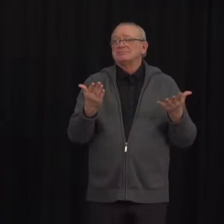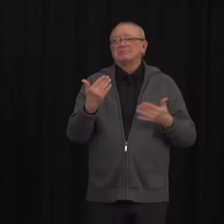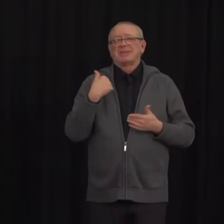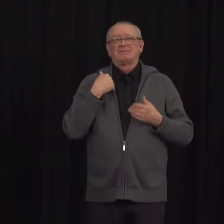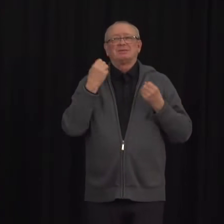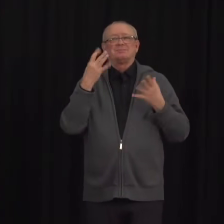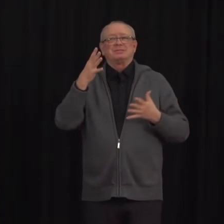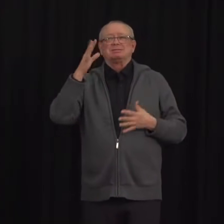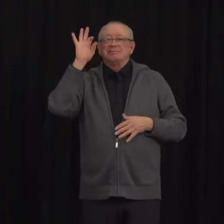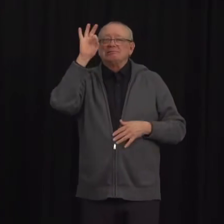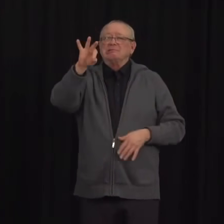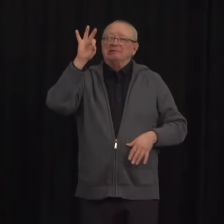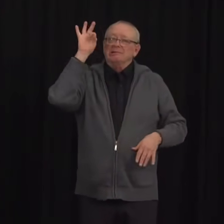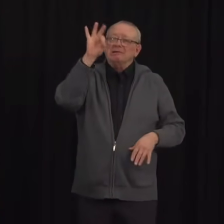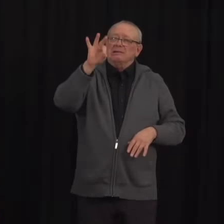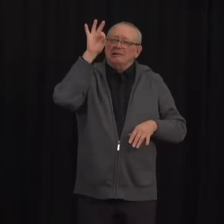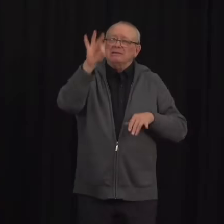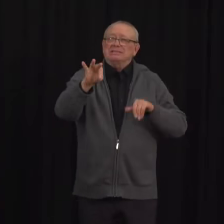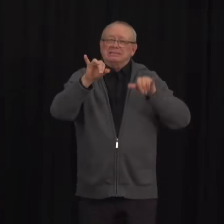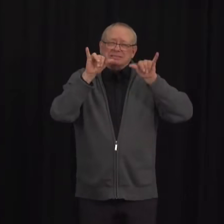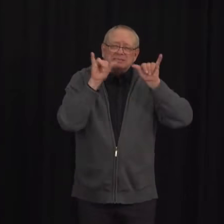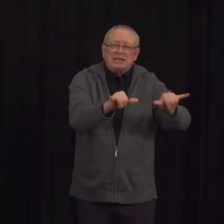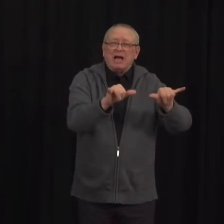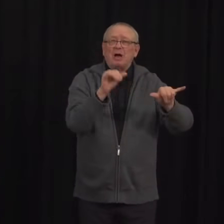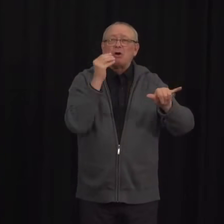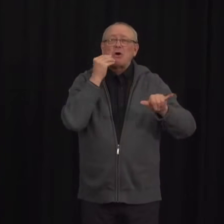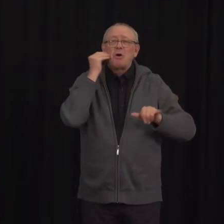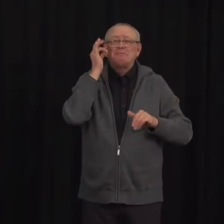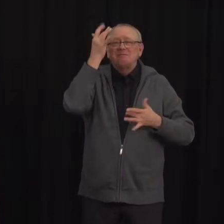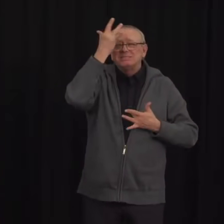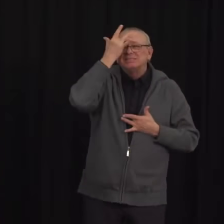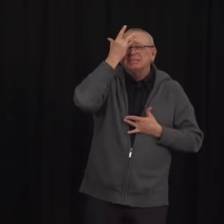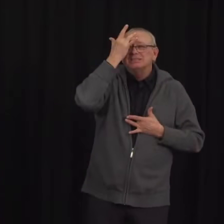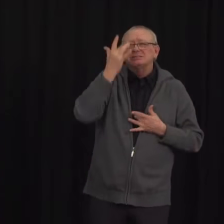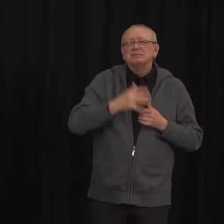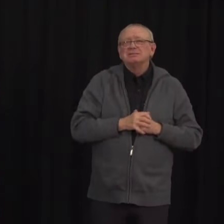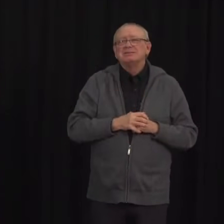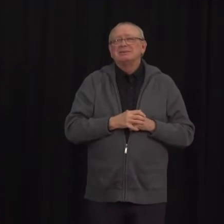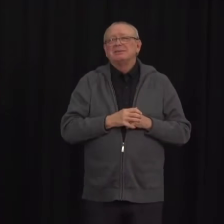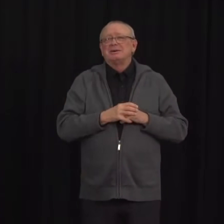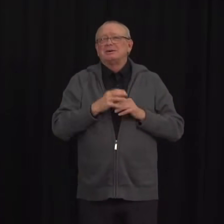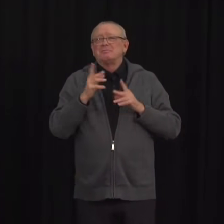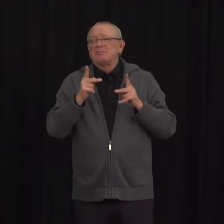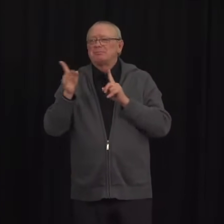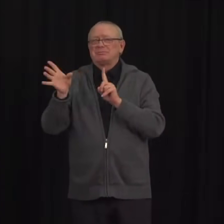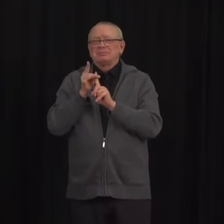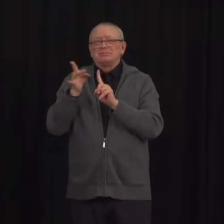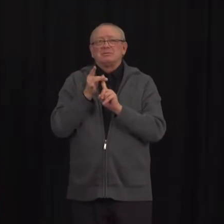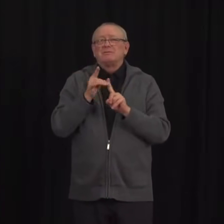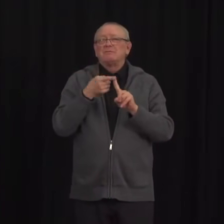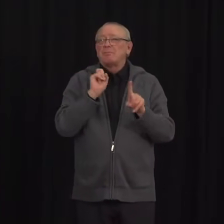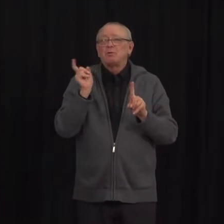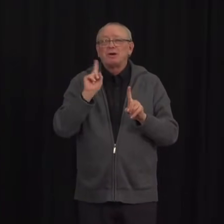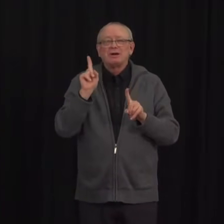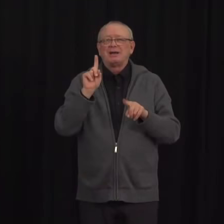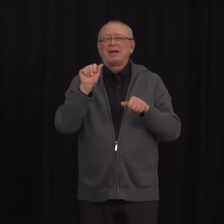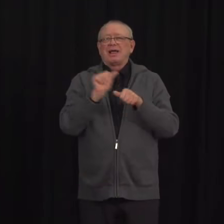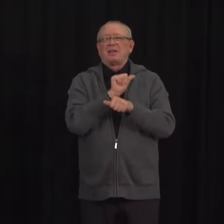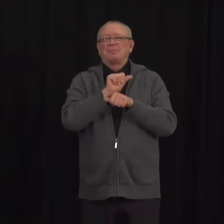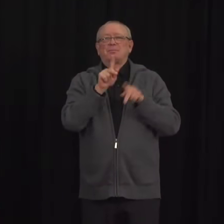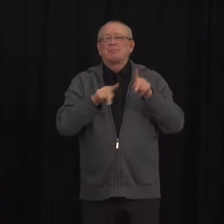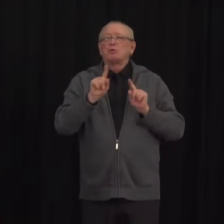sick. We have had too many cases result from Albertans going to work with symptoms. We continue to